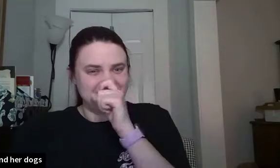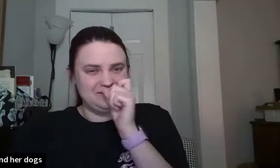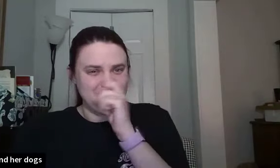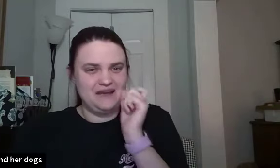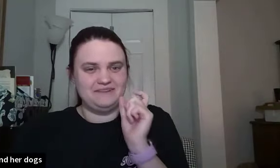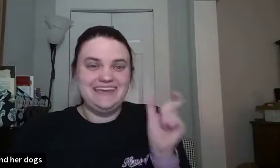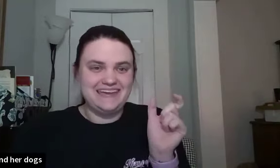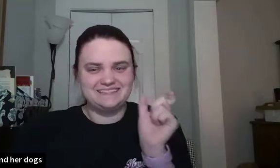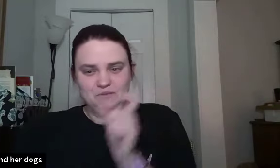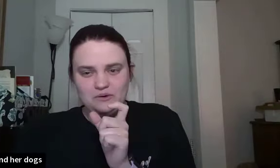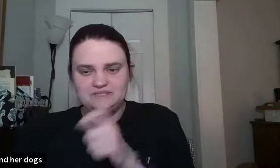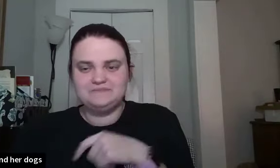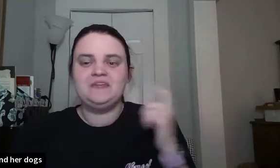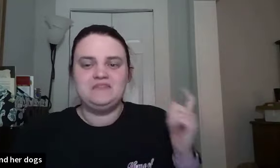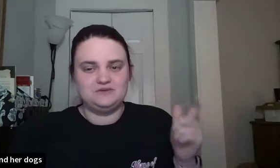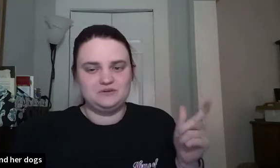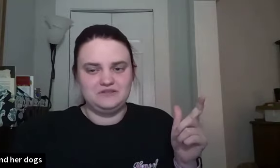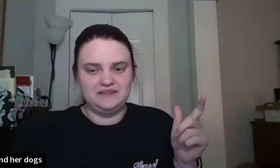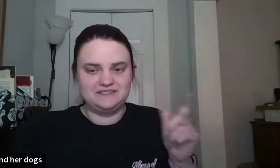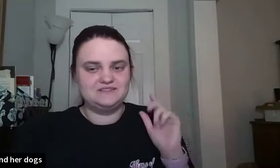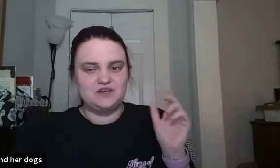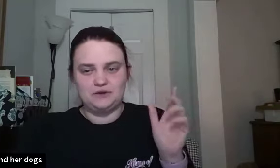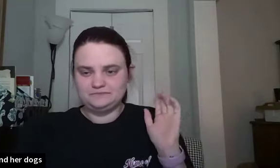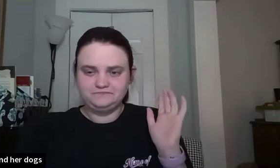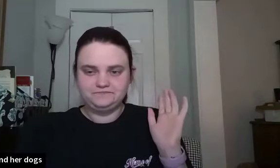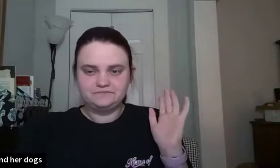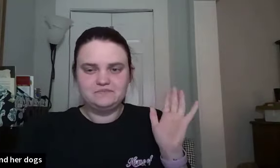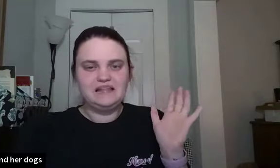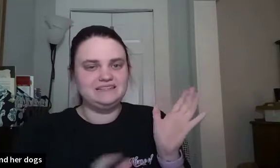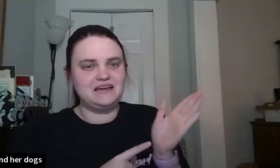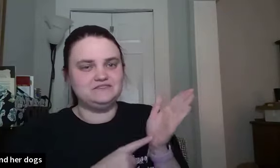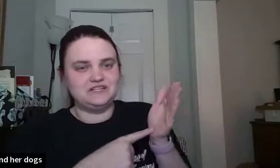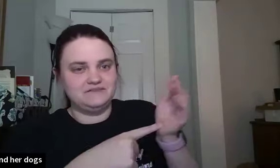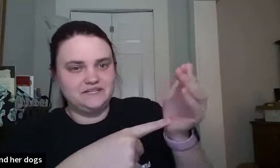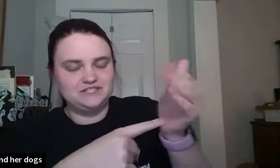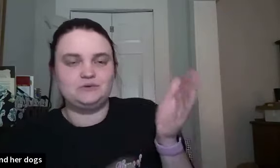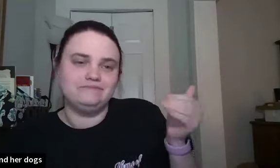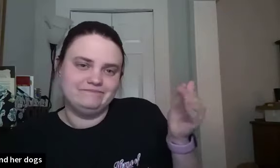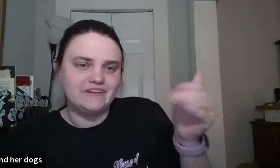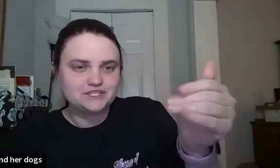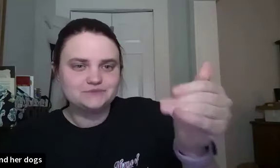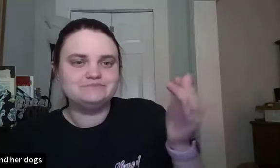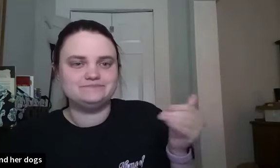When you have like can't and won't, those sort of things. So it's kind of just like fish or fish.